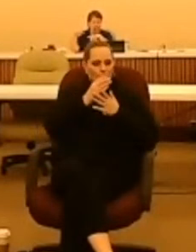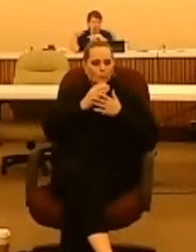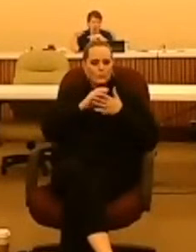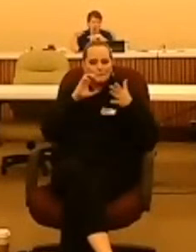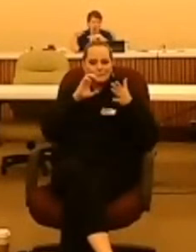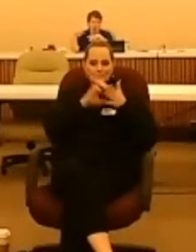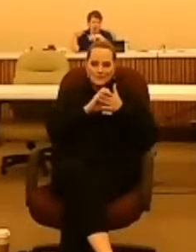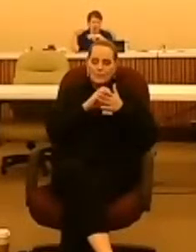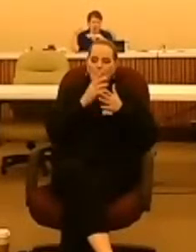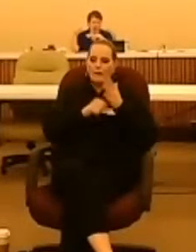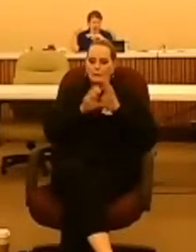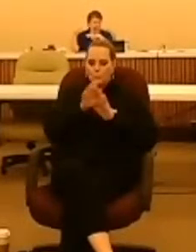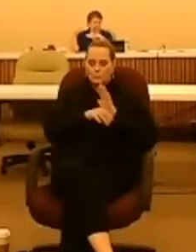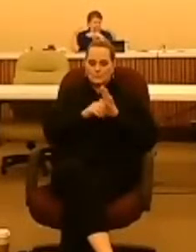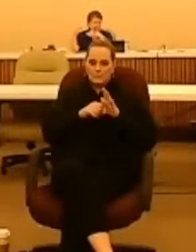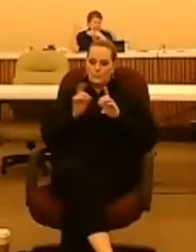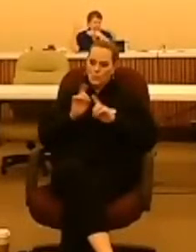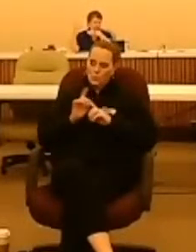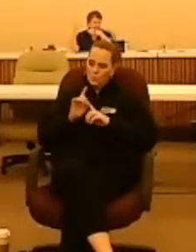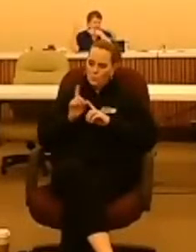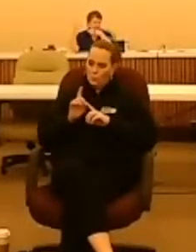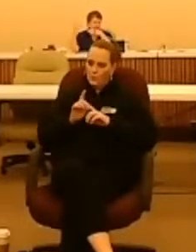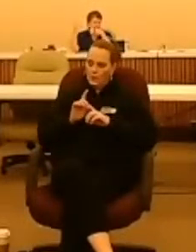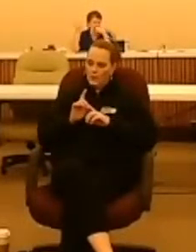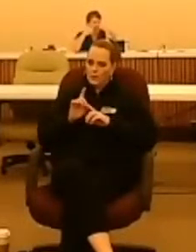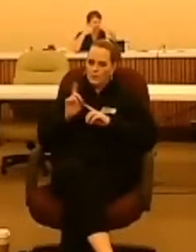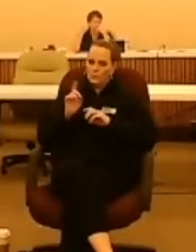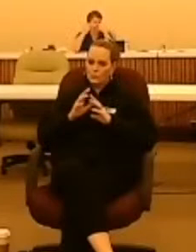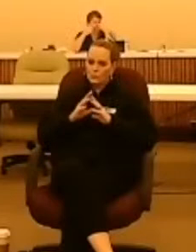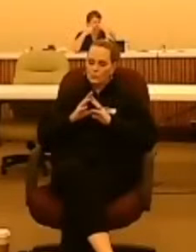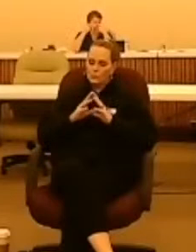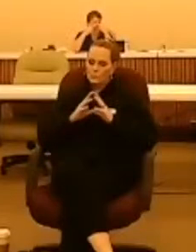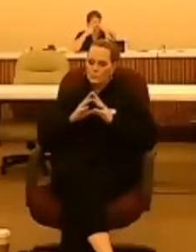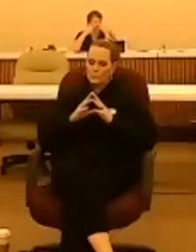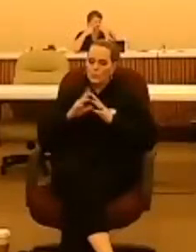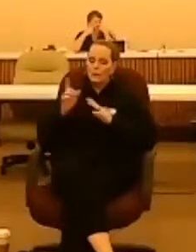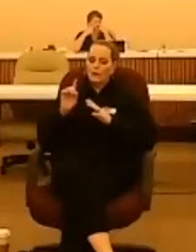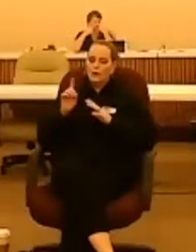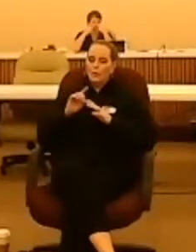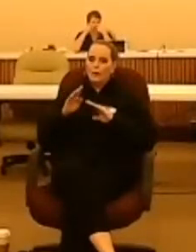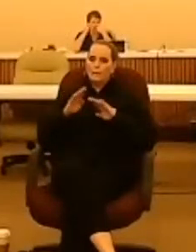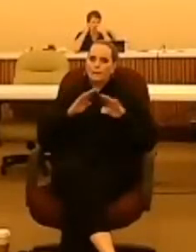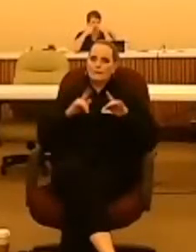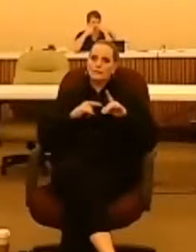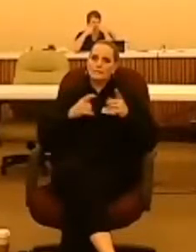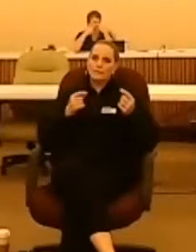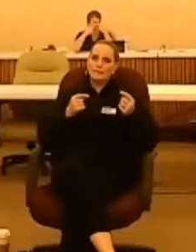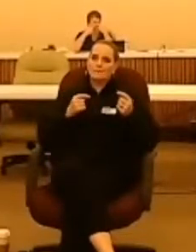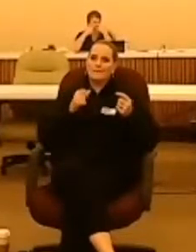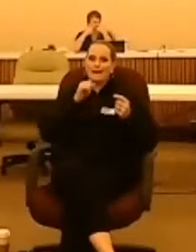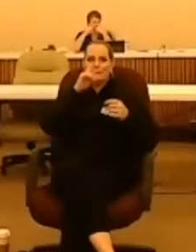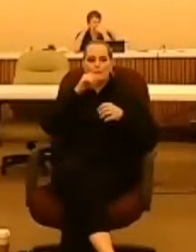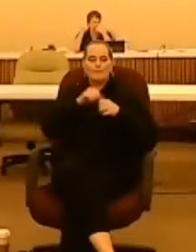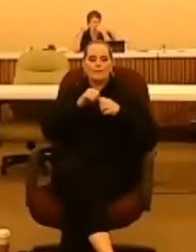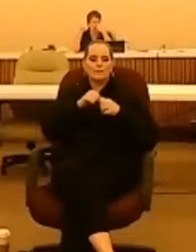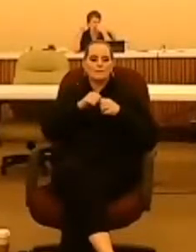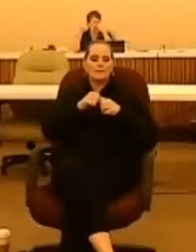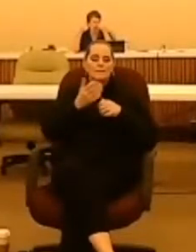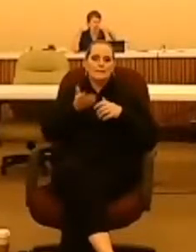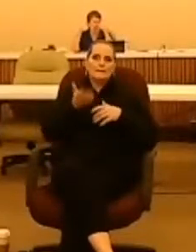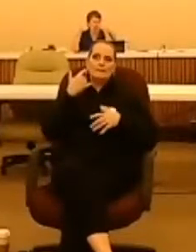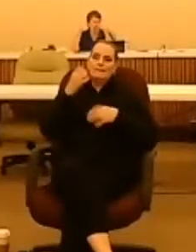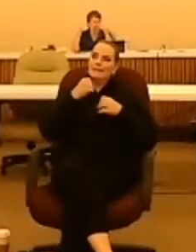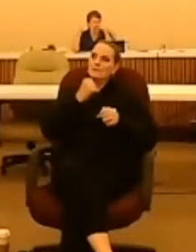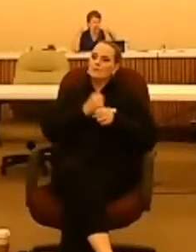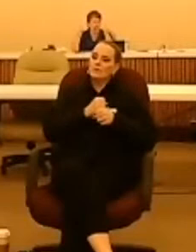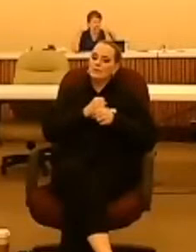the zoning code, for instance, where like the actions we took, I don't remember if it was last summer or the summer before,